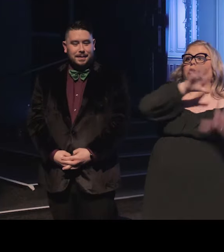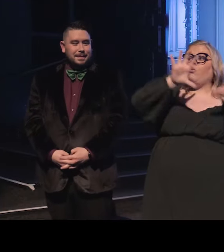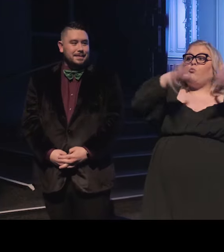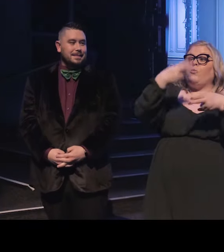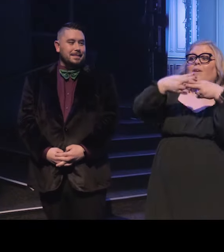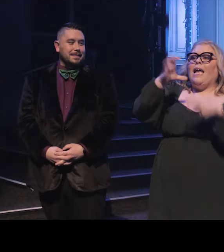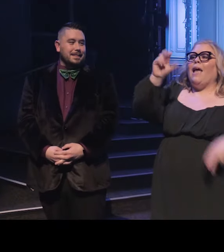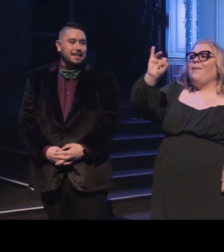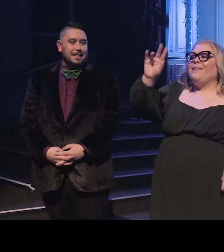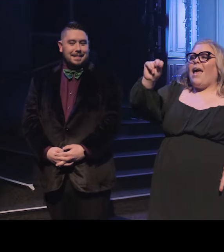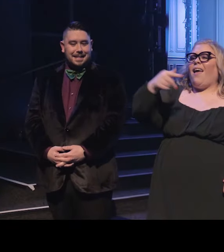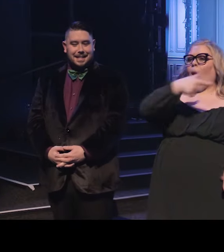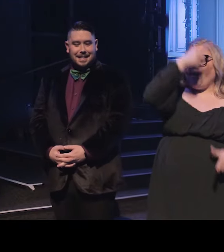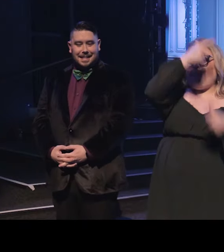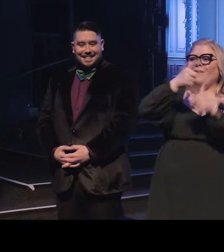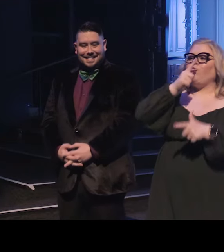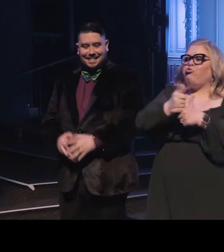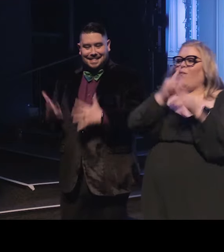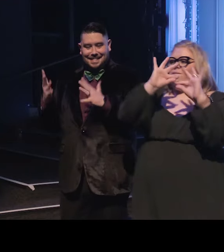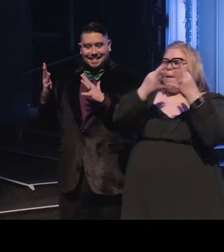family. Yay, hi.